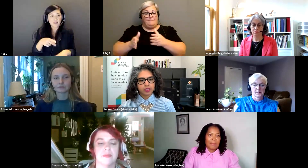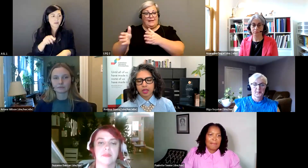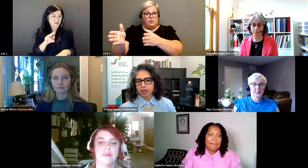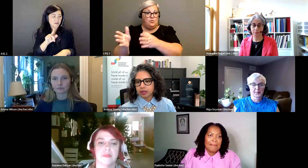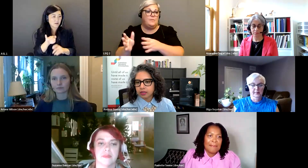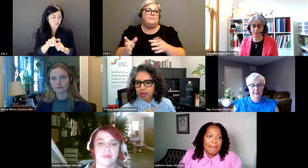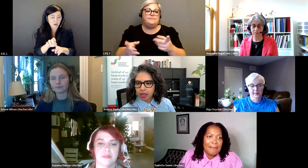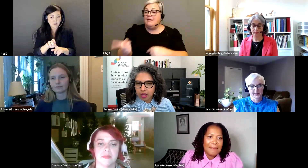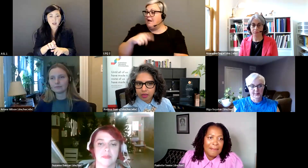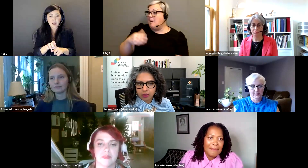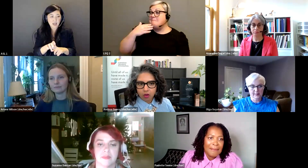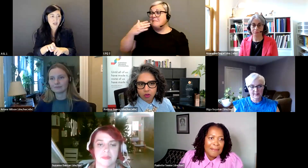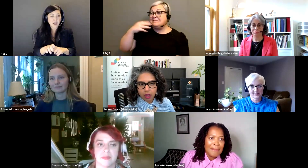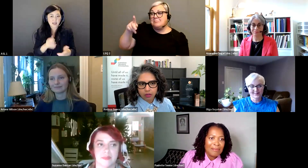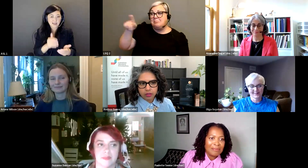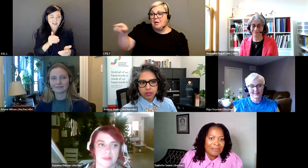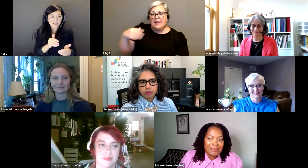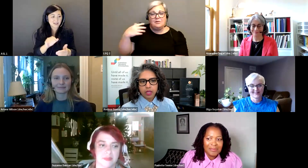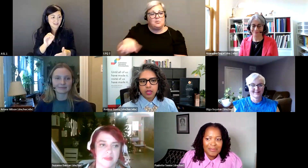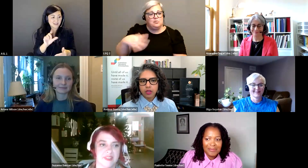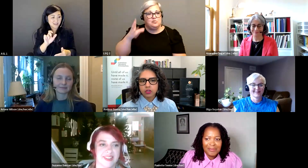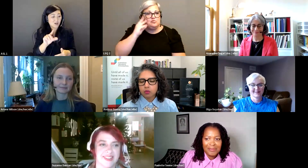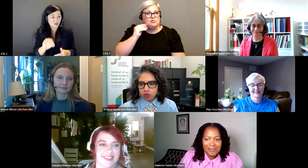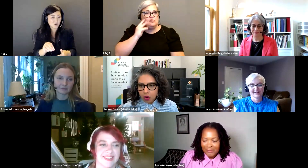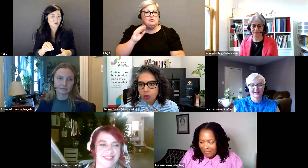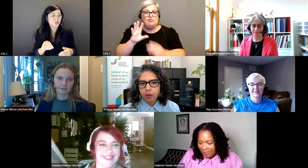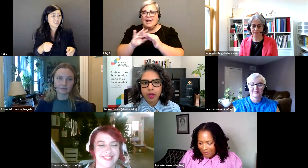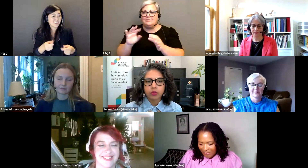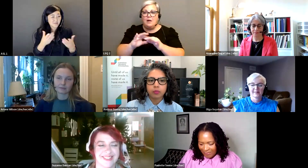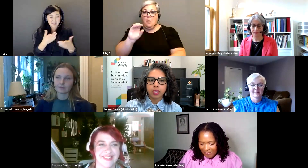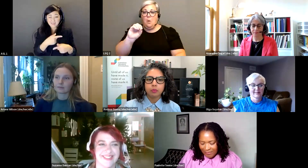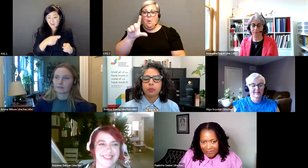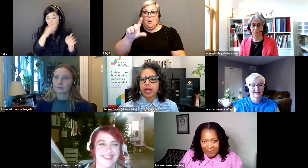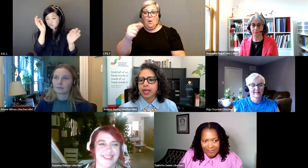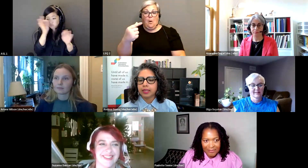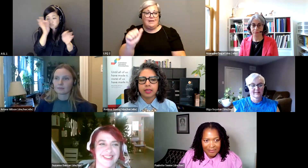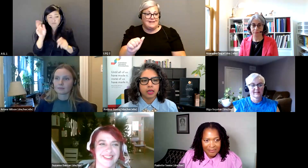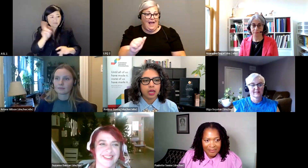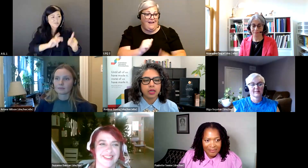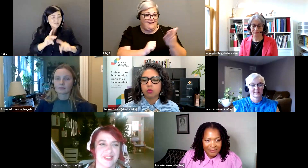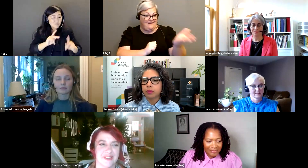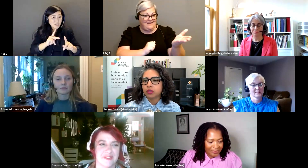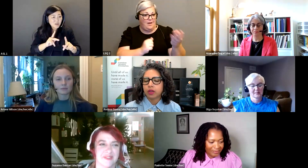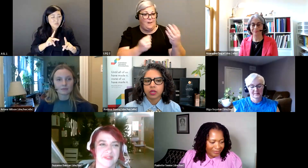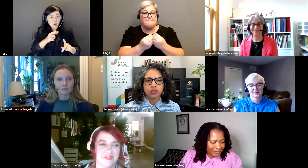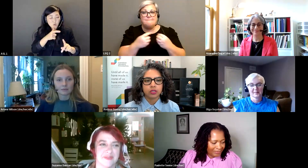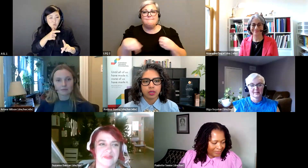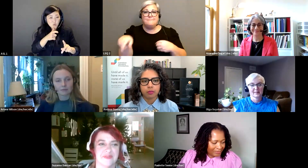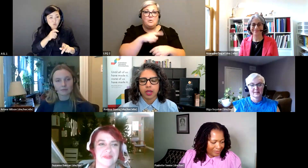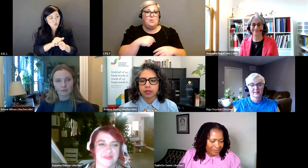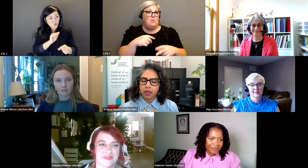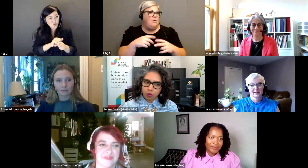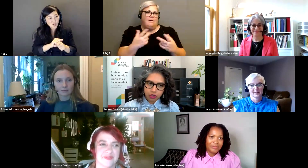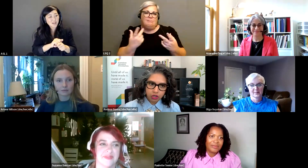wisdom. Skating to the end, Olga. Many of us don't know about the people behind the Canadian Women's